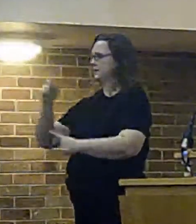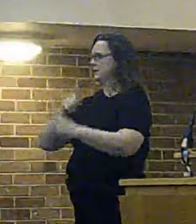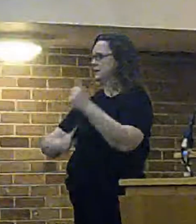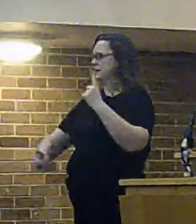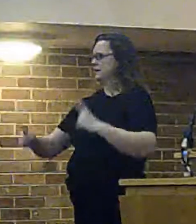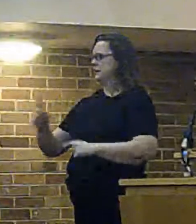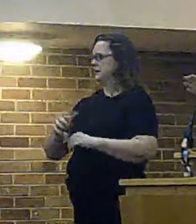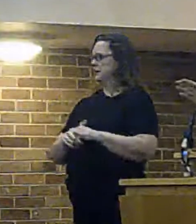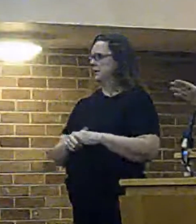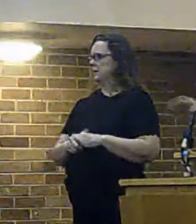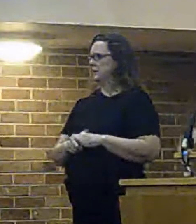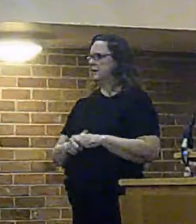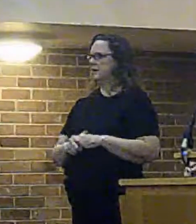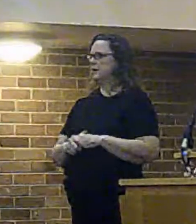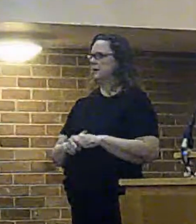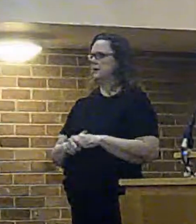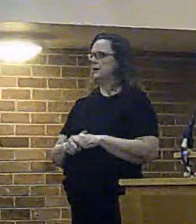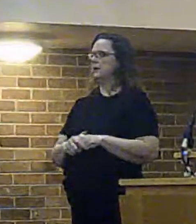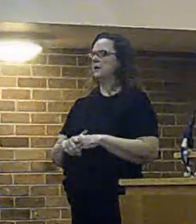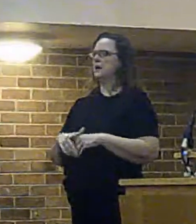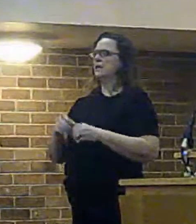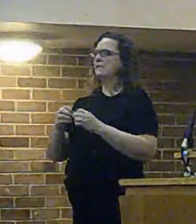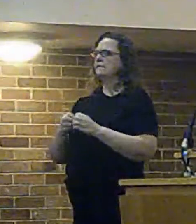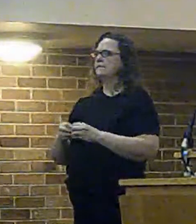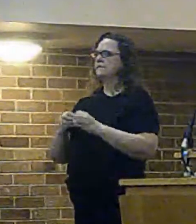But right.